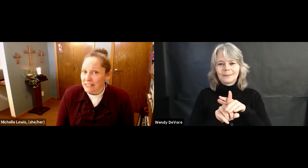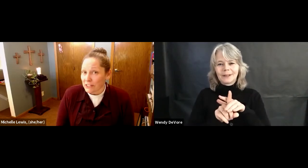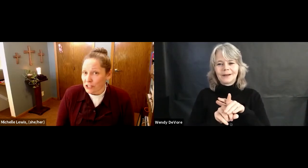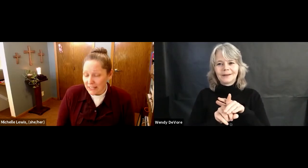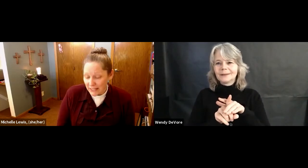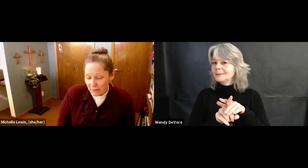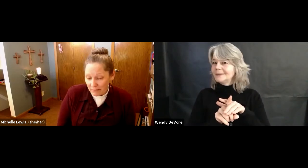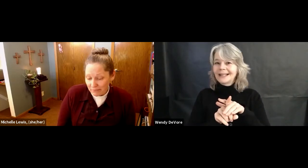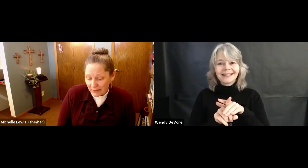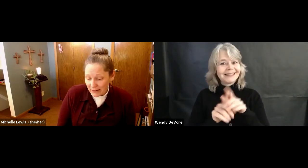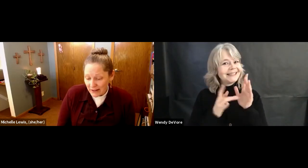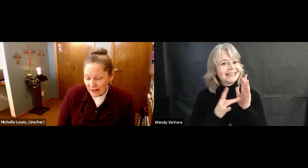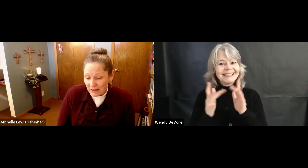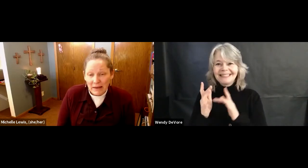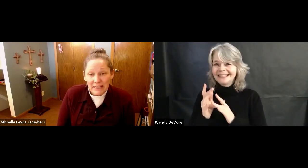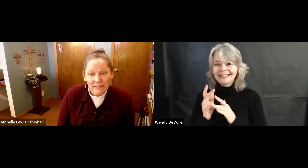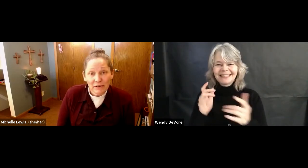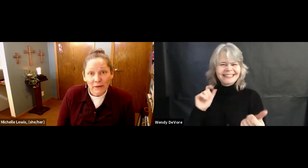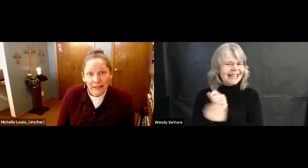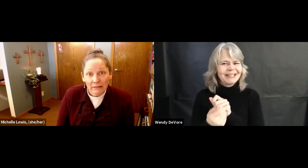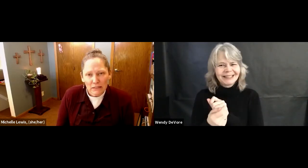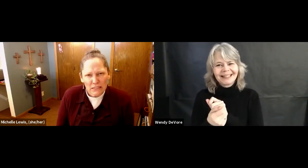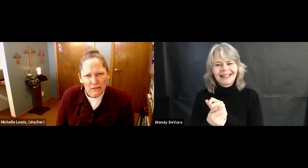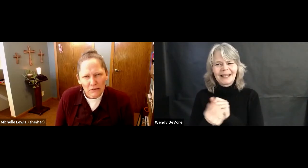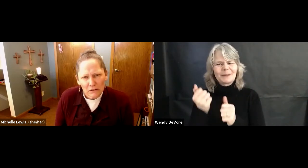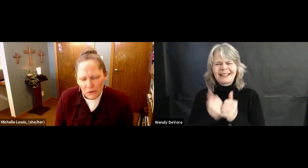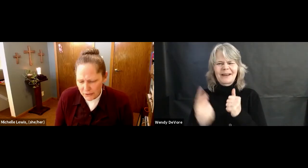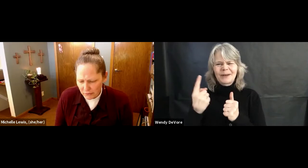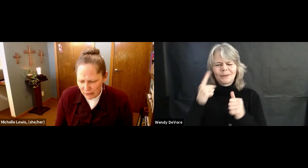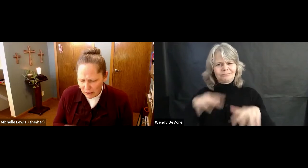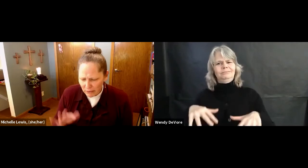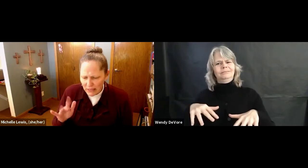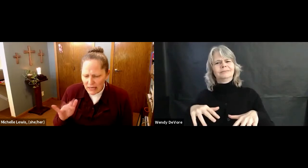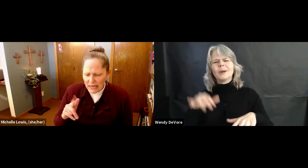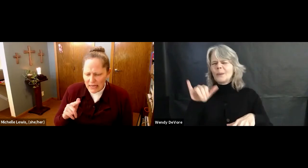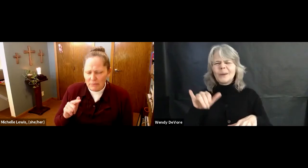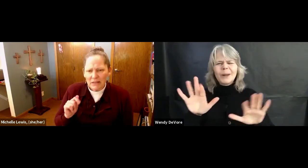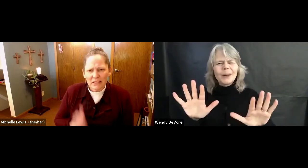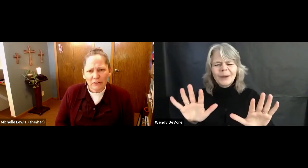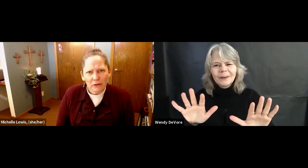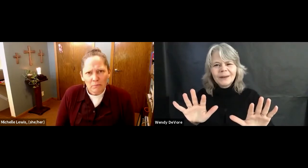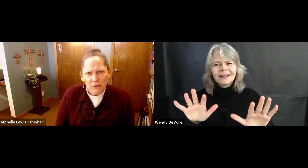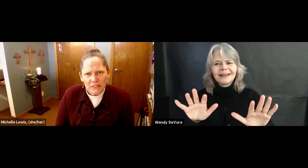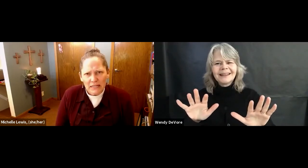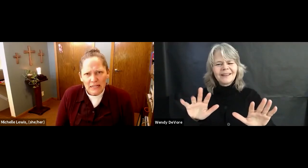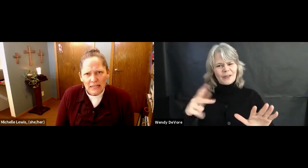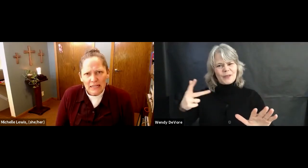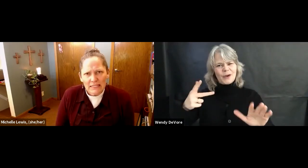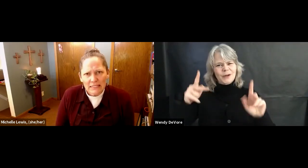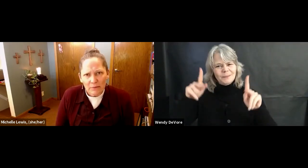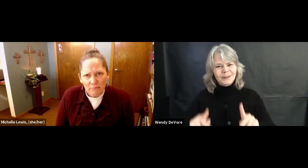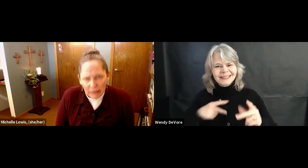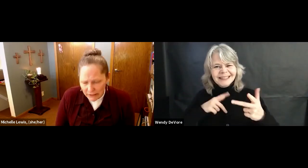But Jesus shakes it up and makes everybody listen a little closer. Wait. Because the third